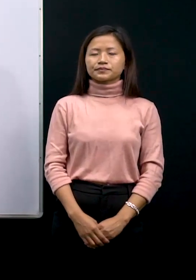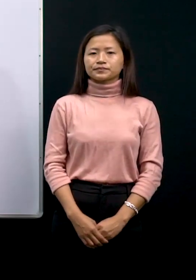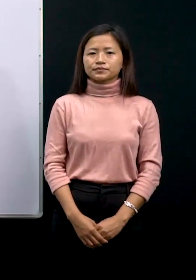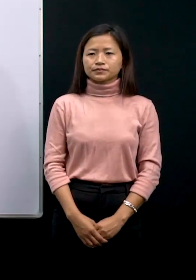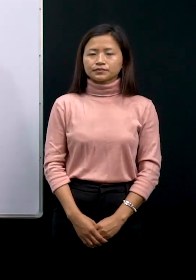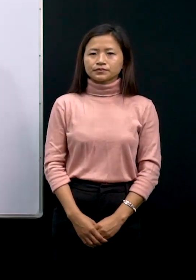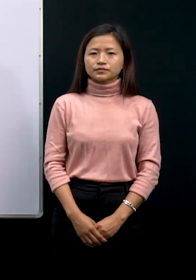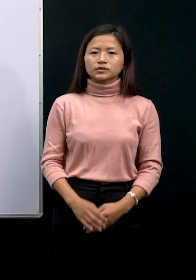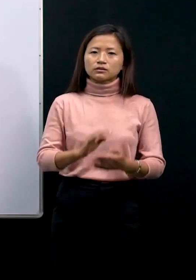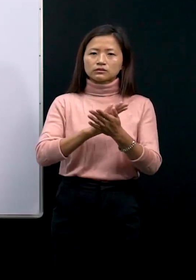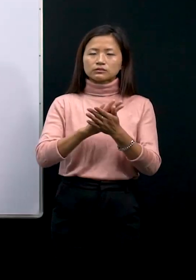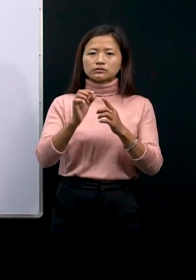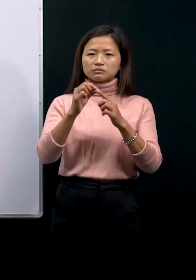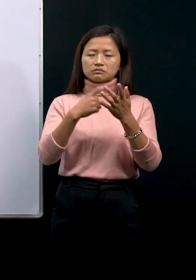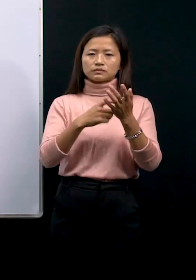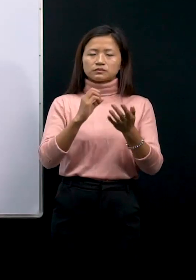This is what we are going to prove.